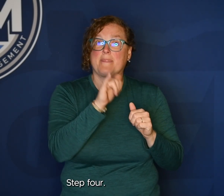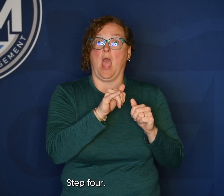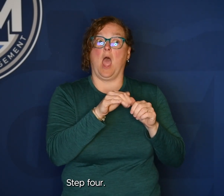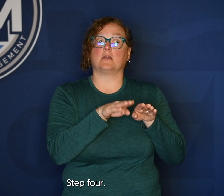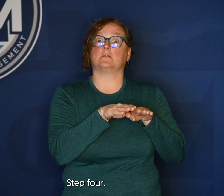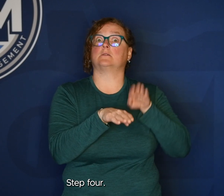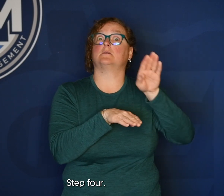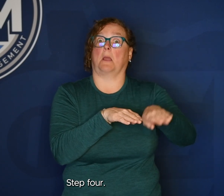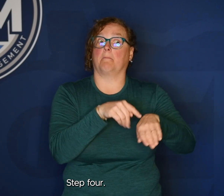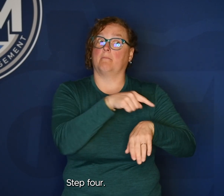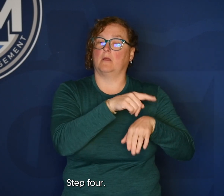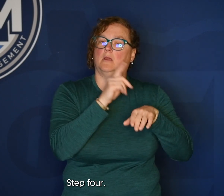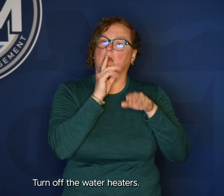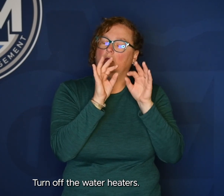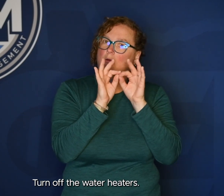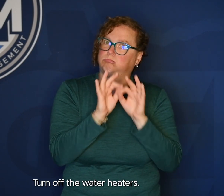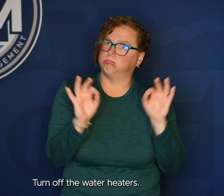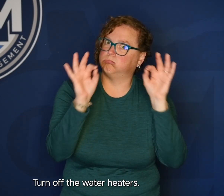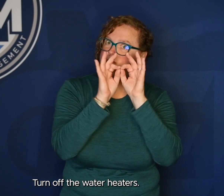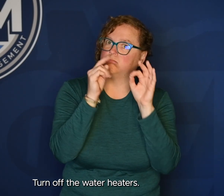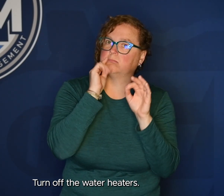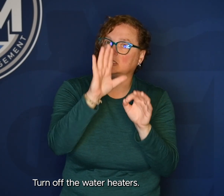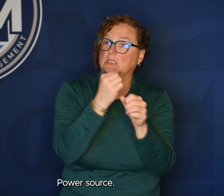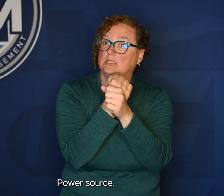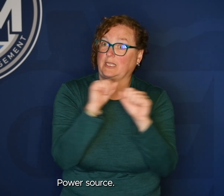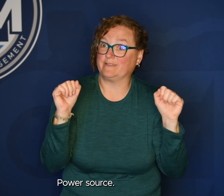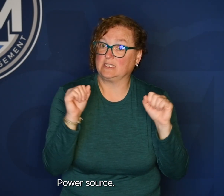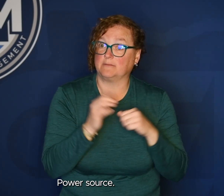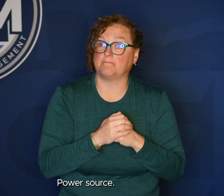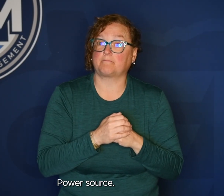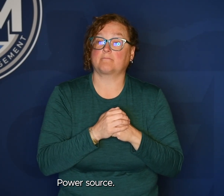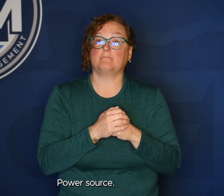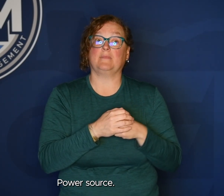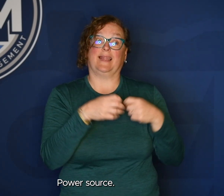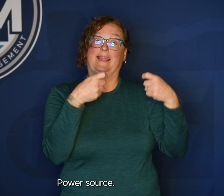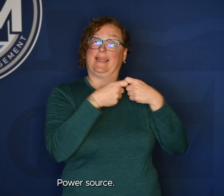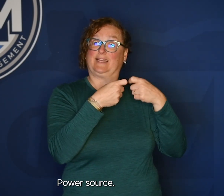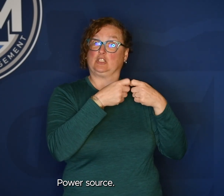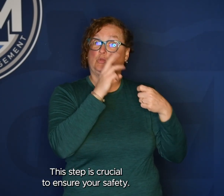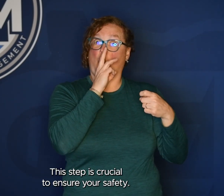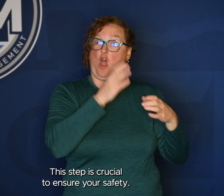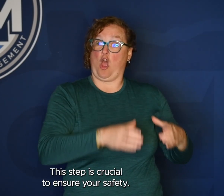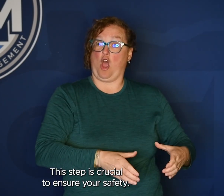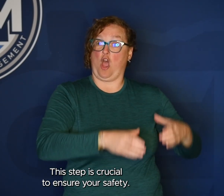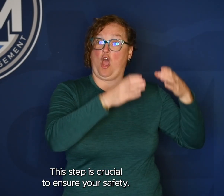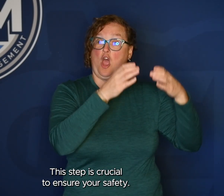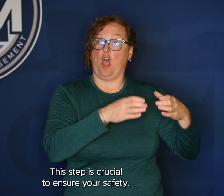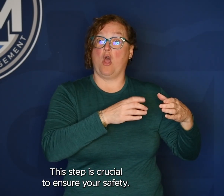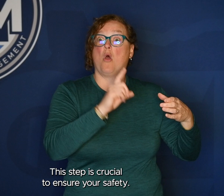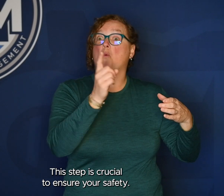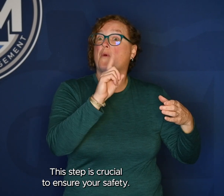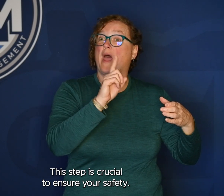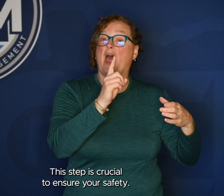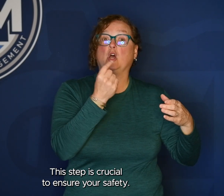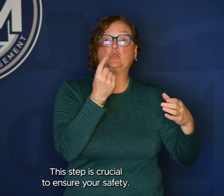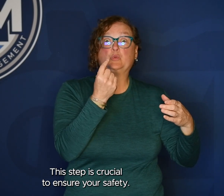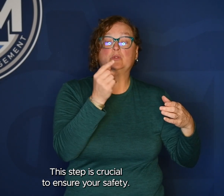Step 4. Turn off the water heater's power source. This step is crucial to ensure your safety.